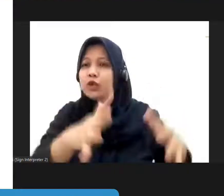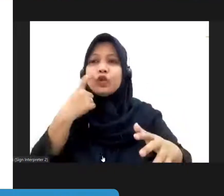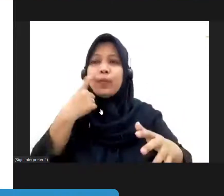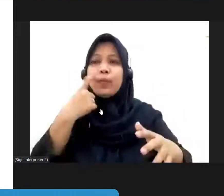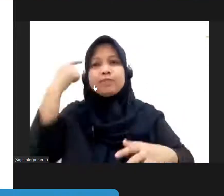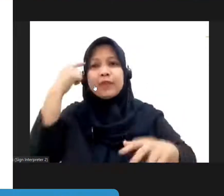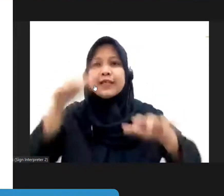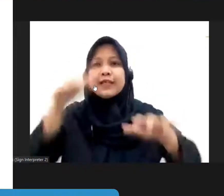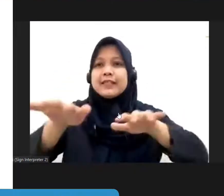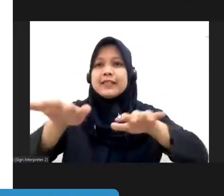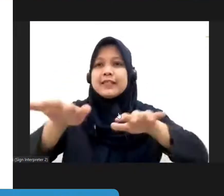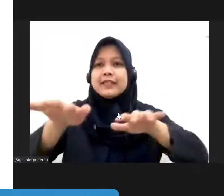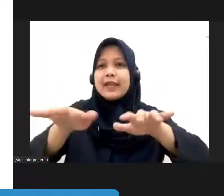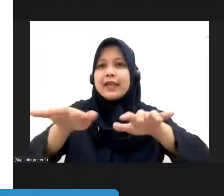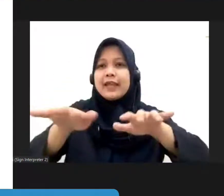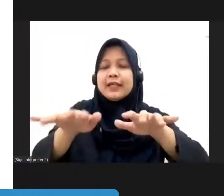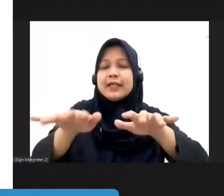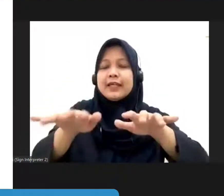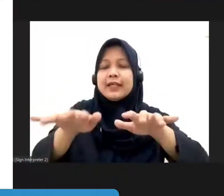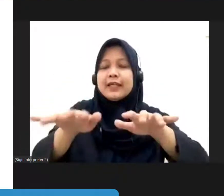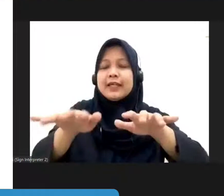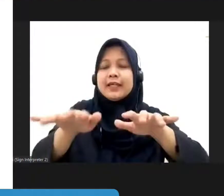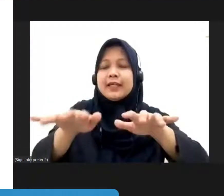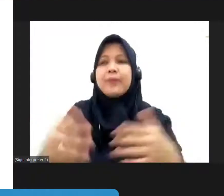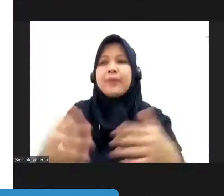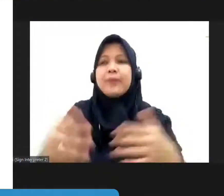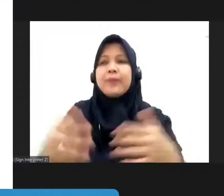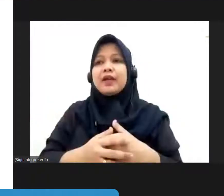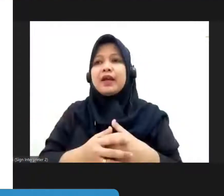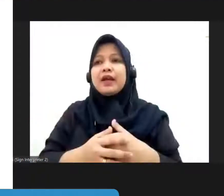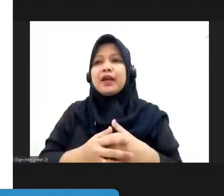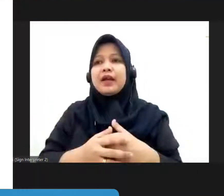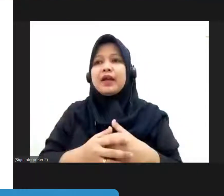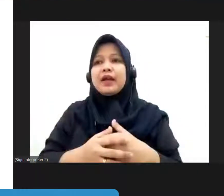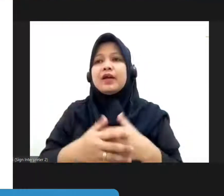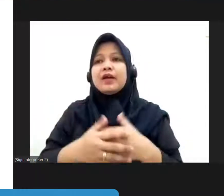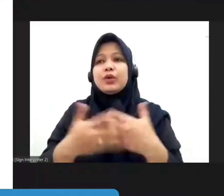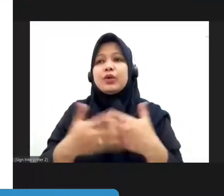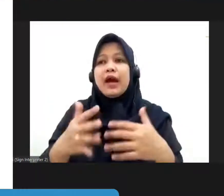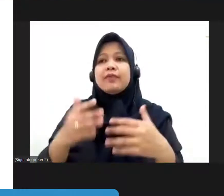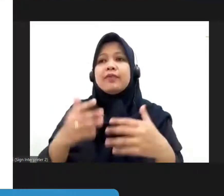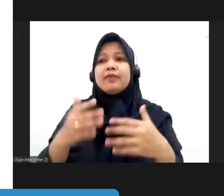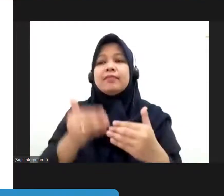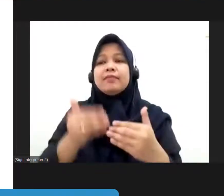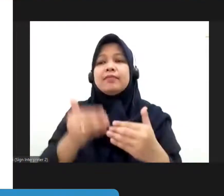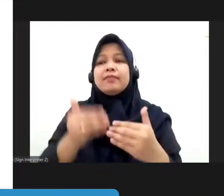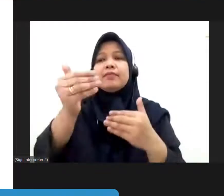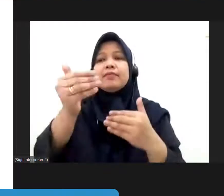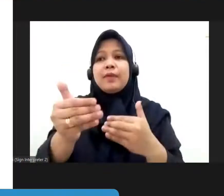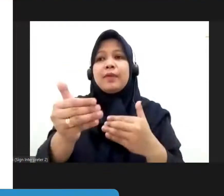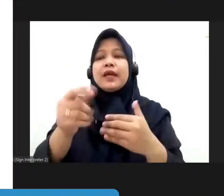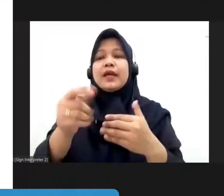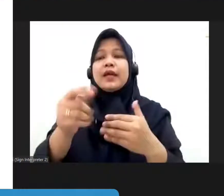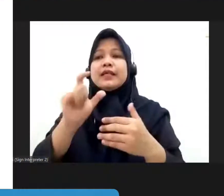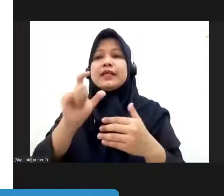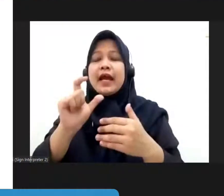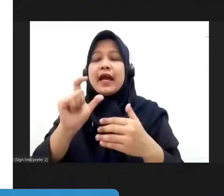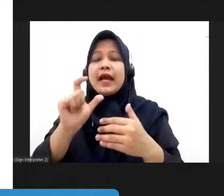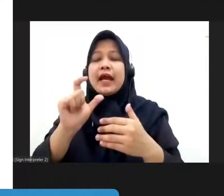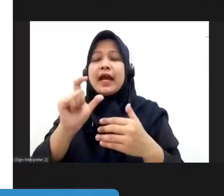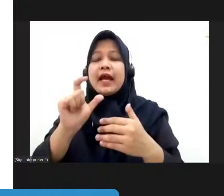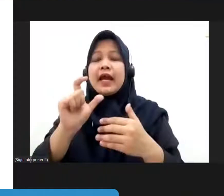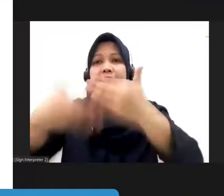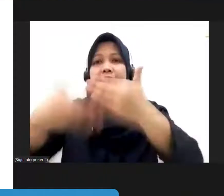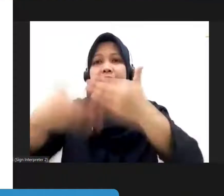capacitate them with the proper know-how, so they can take that work forward. So that is something which we